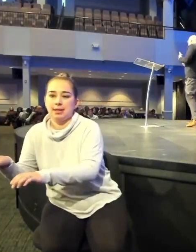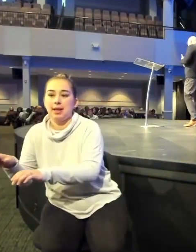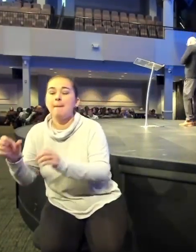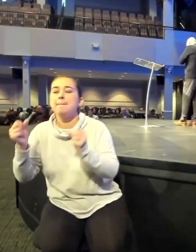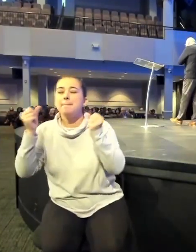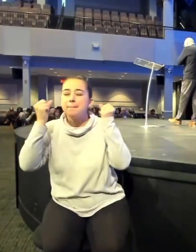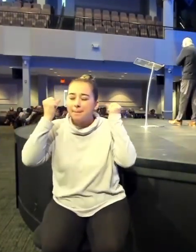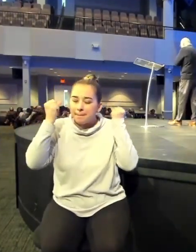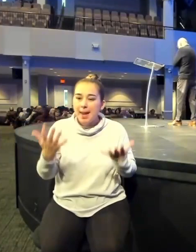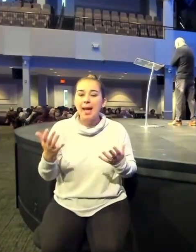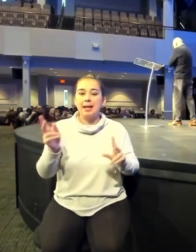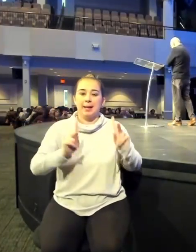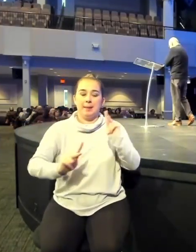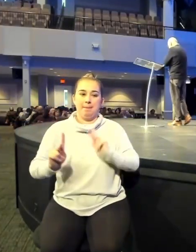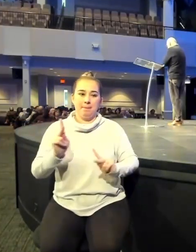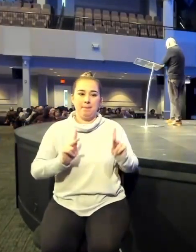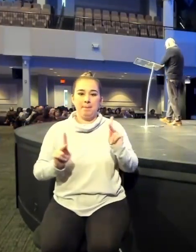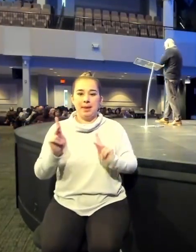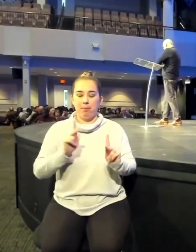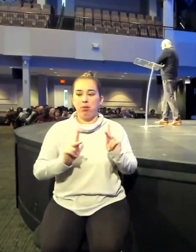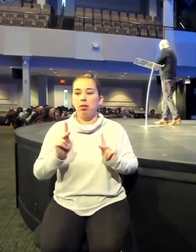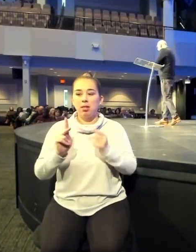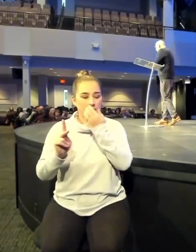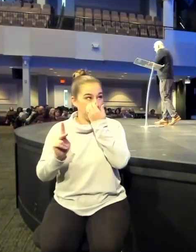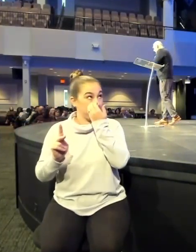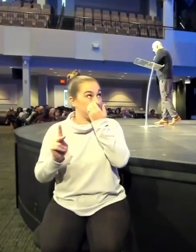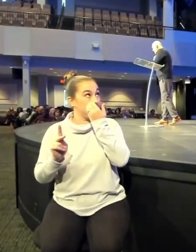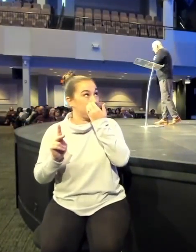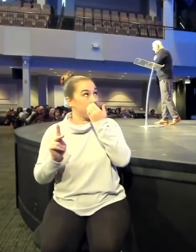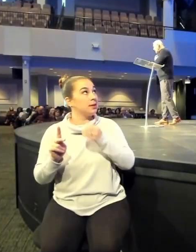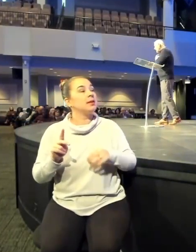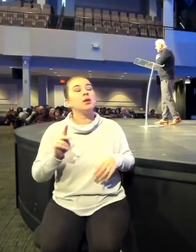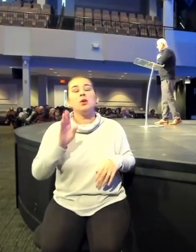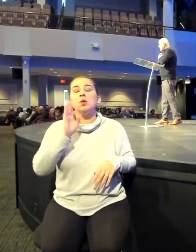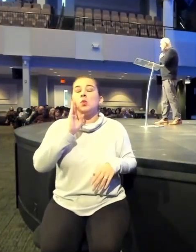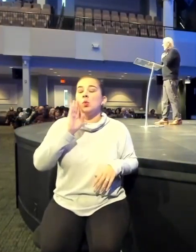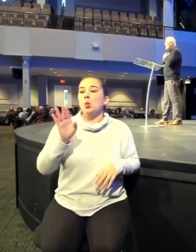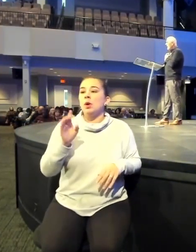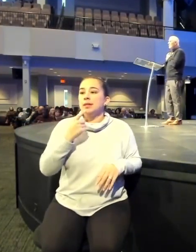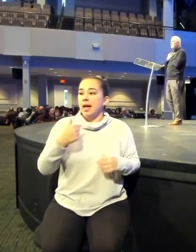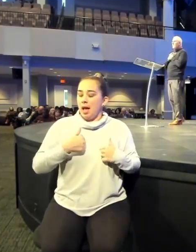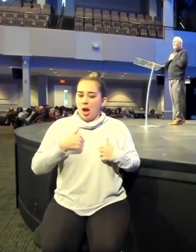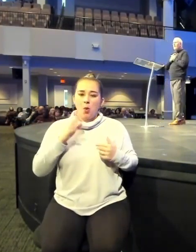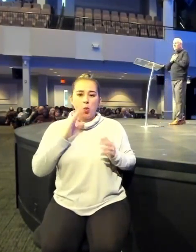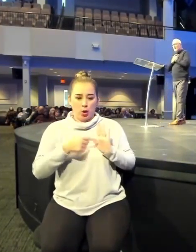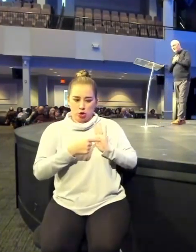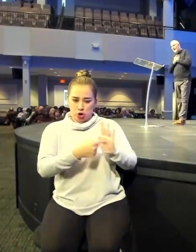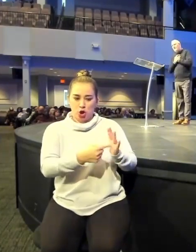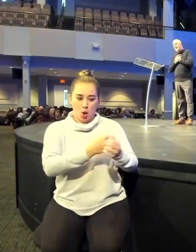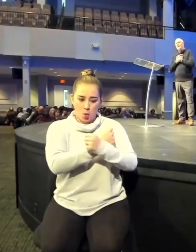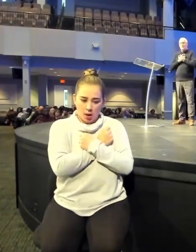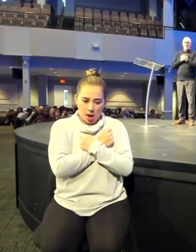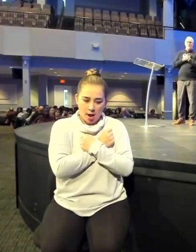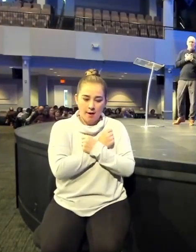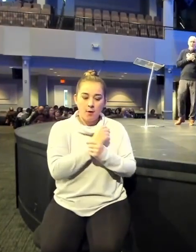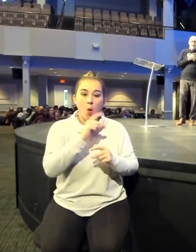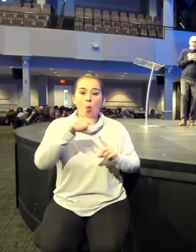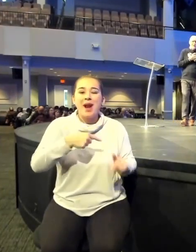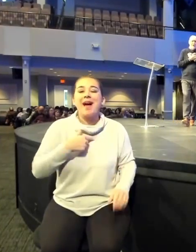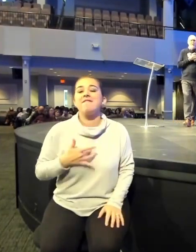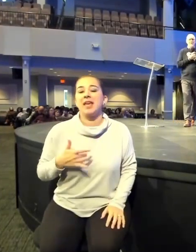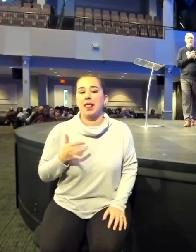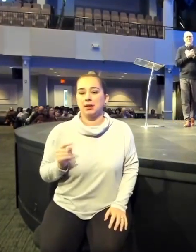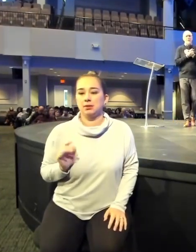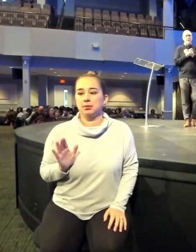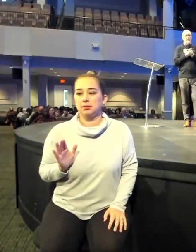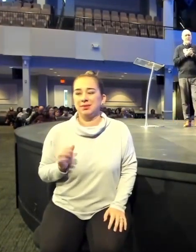lot of times people take this route in life. I will show love to someone as soon as I feel it. I don't feel